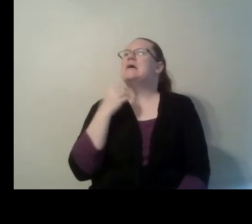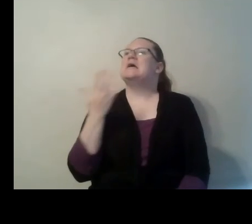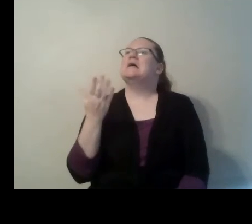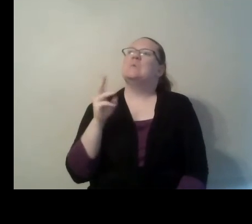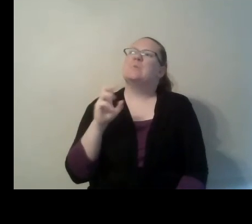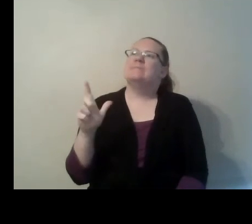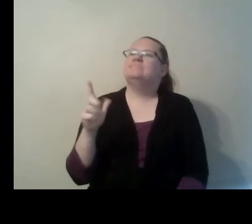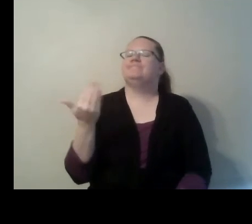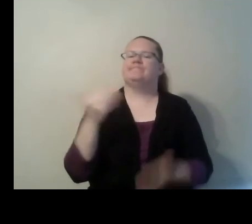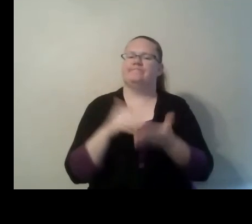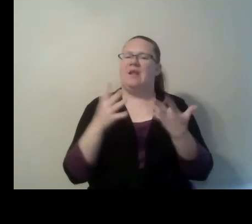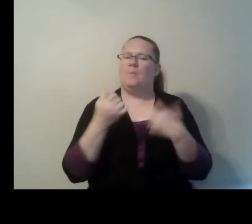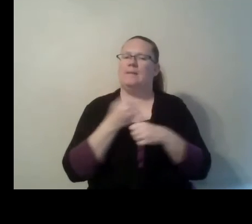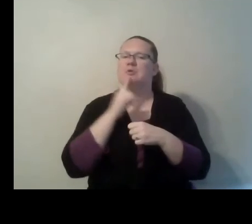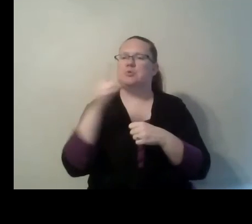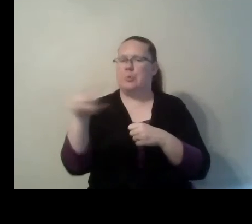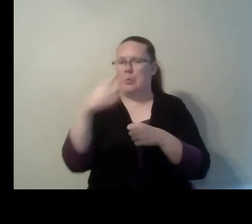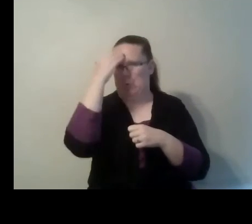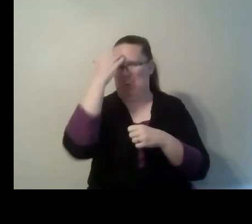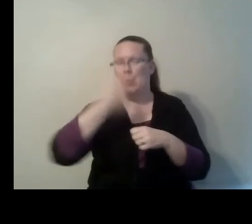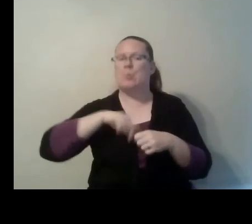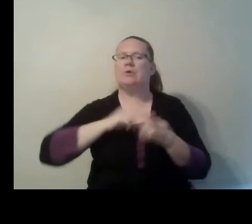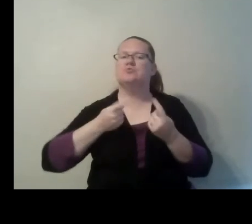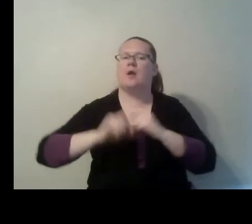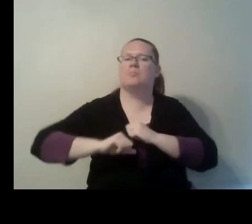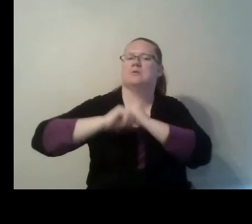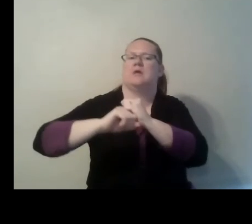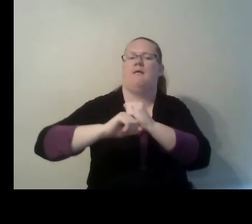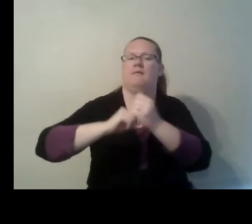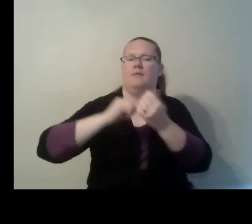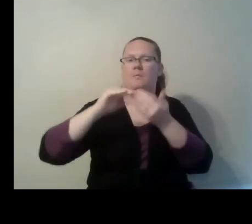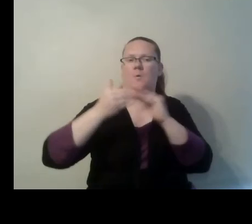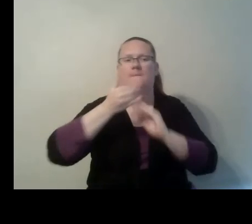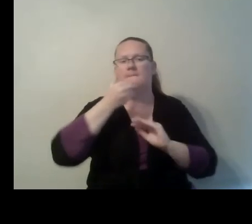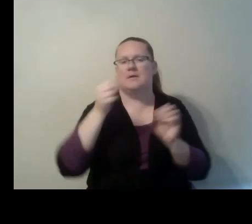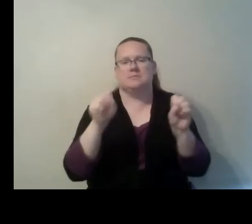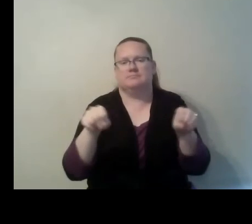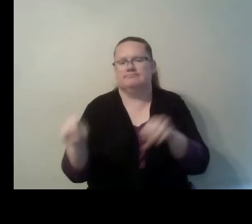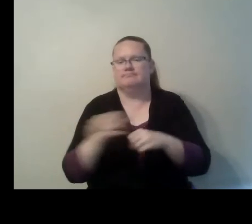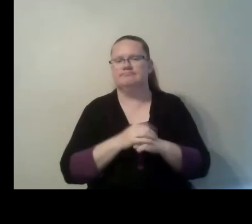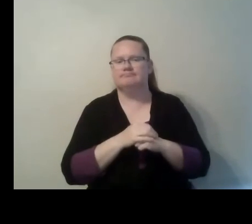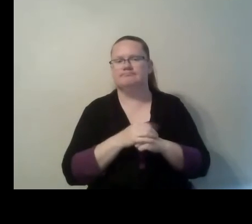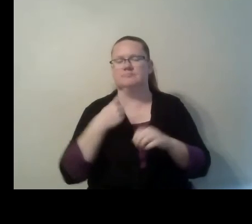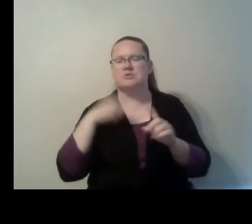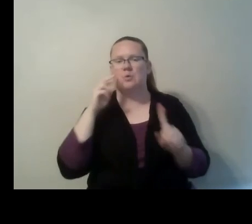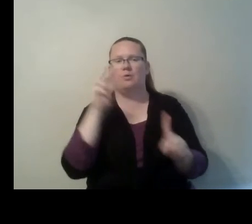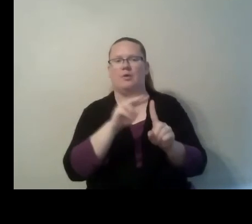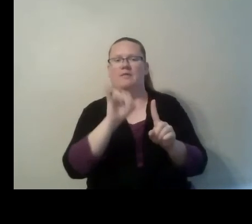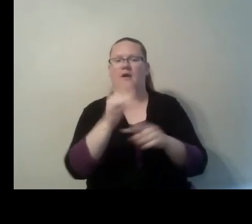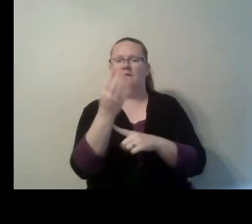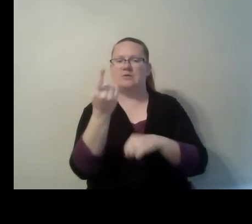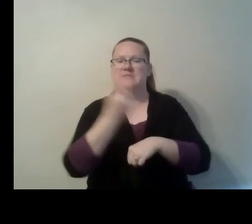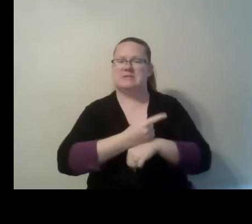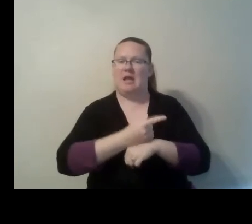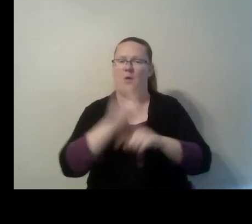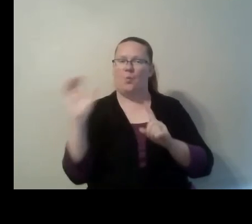we're going to make sure that we protect our community the best that we can. And looking at that 14-day quarantine is a tool